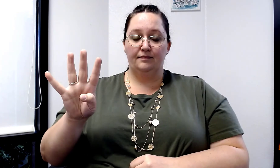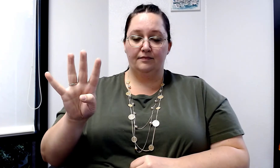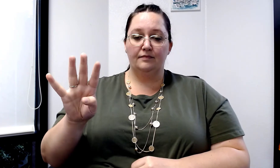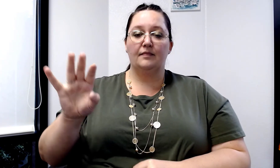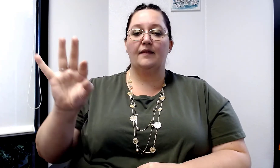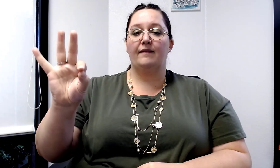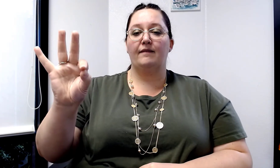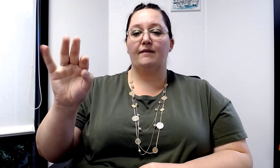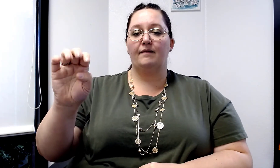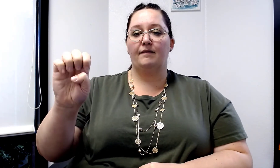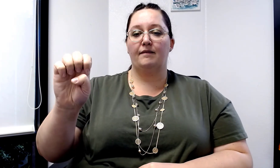54.